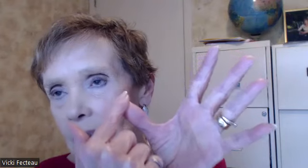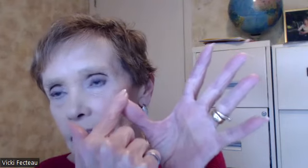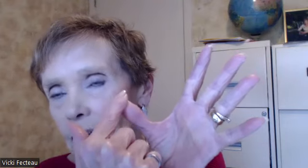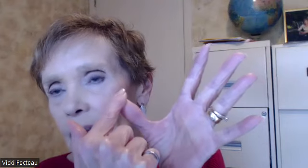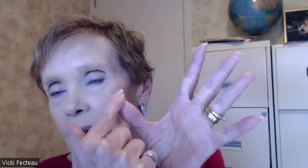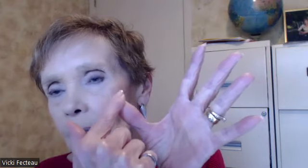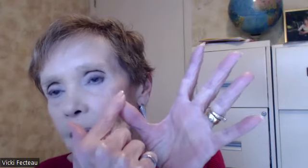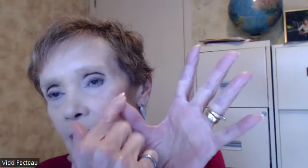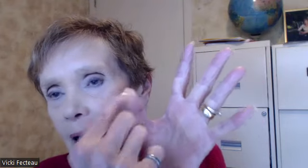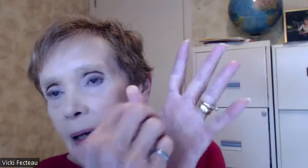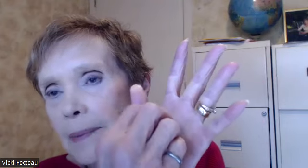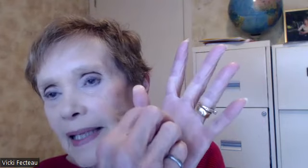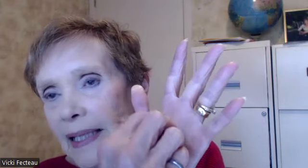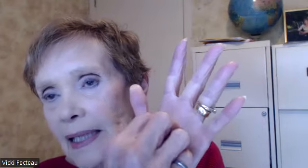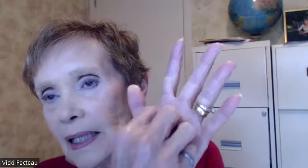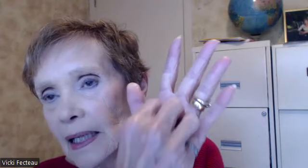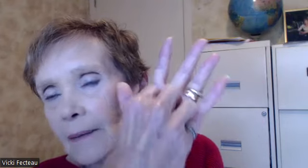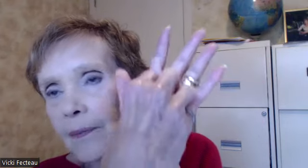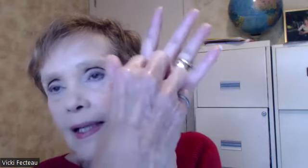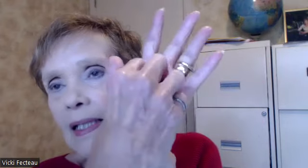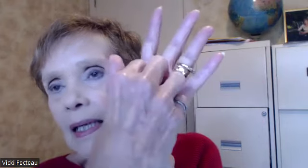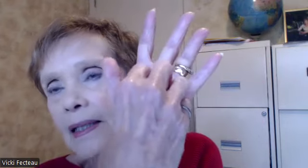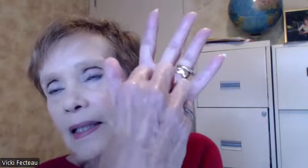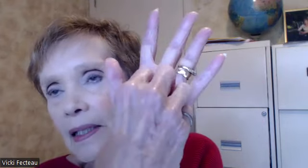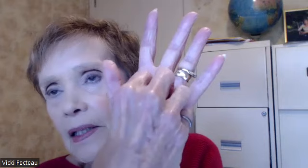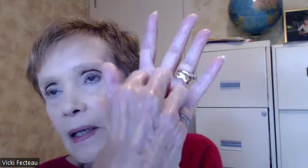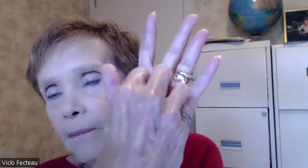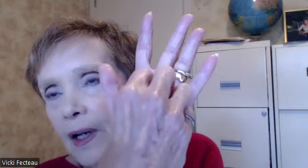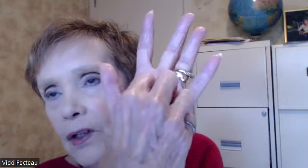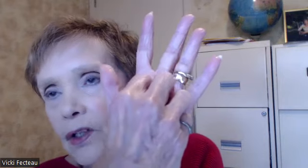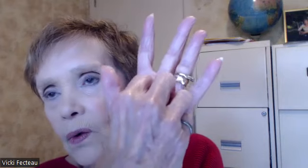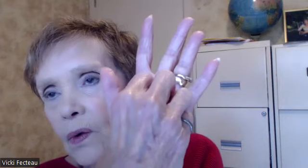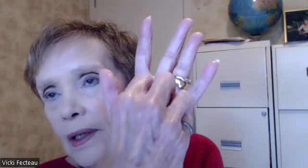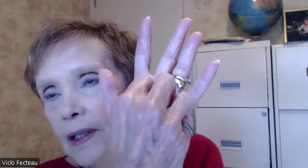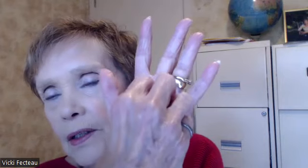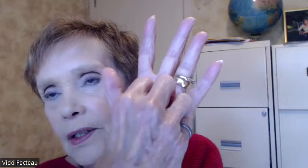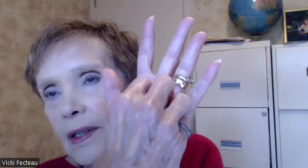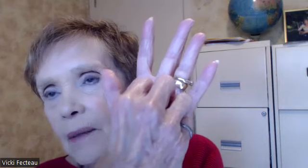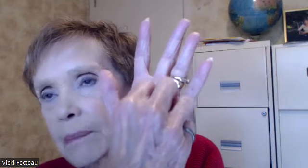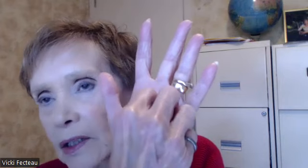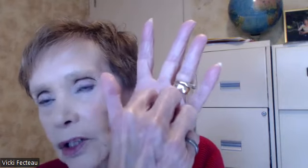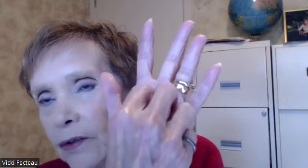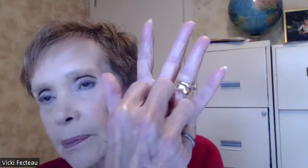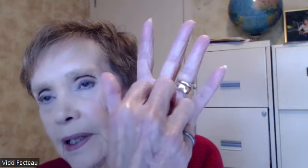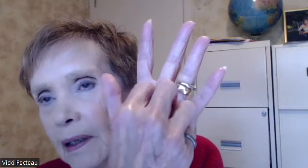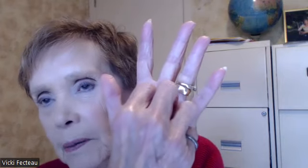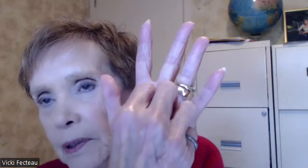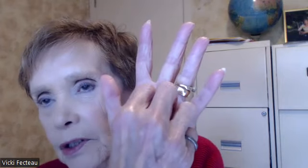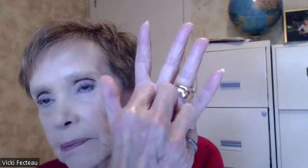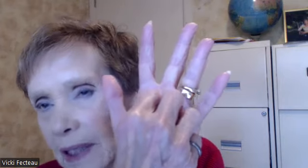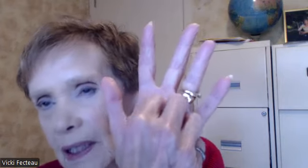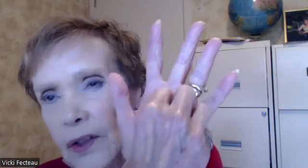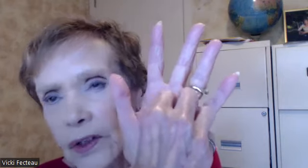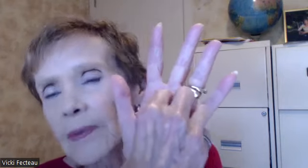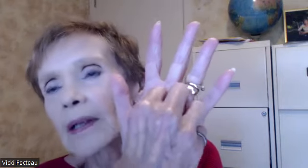touching the thumb. B is like this. So it's like a bunch, if you're picking up a bunch of peanuts or something like